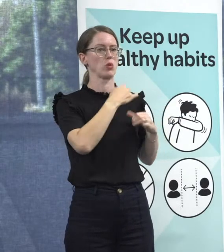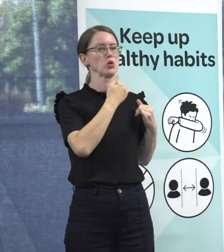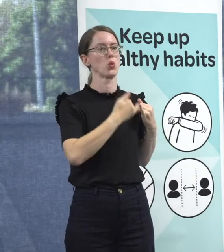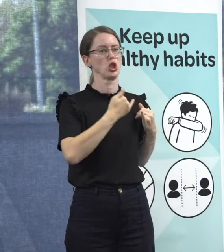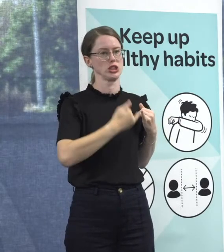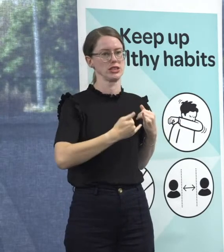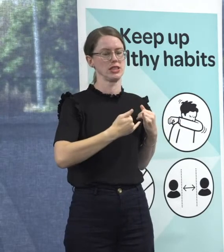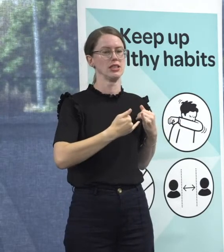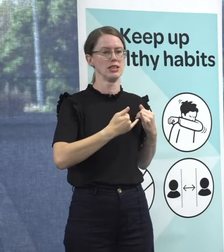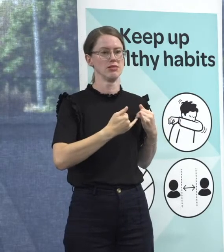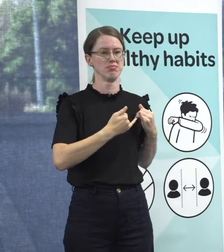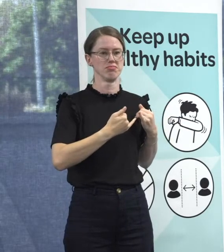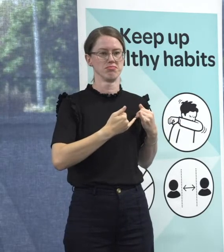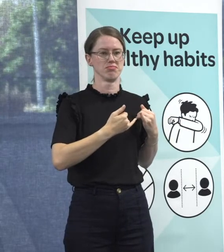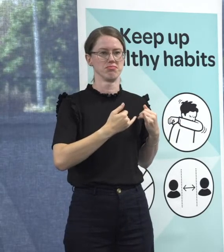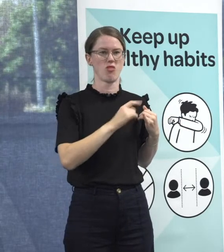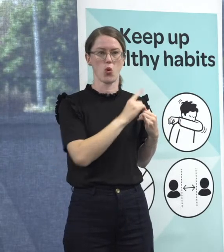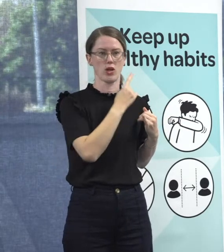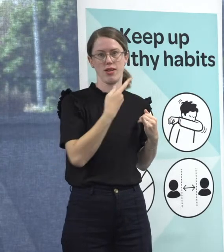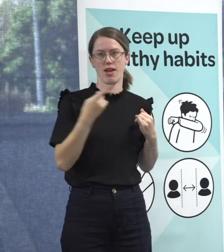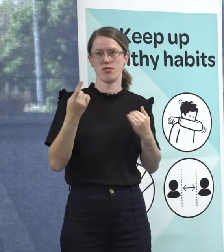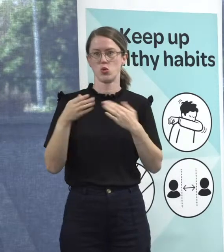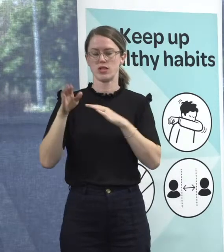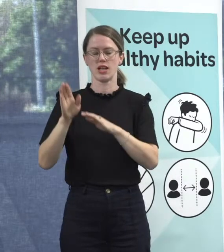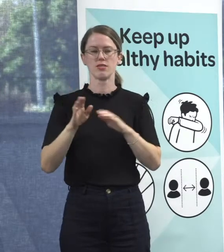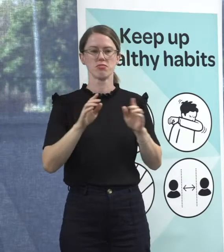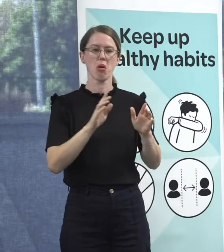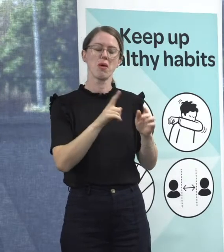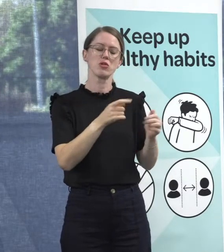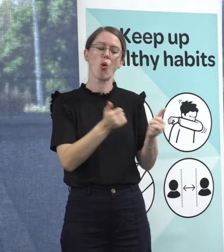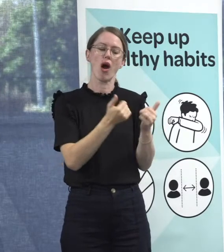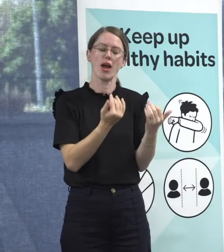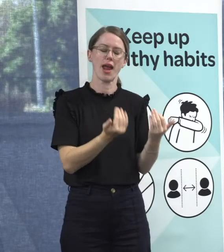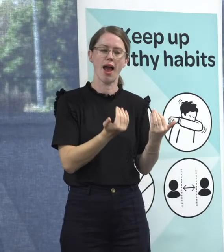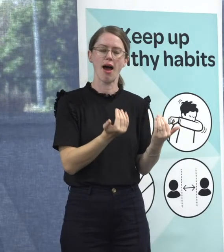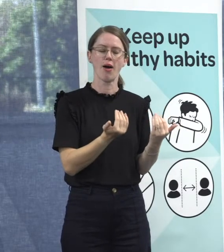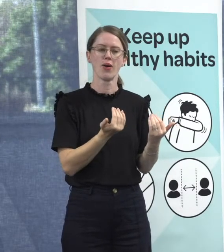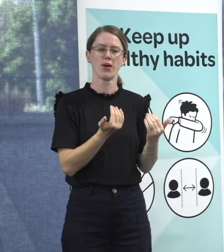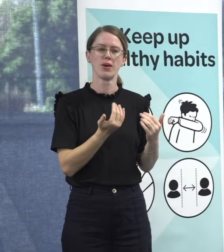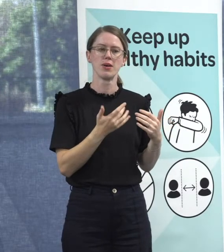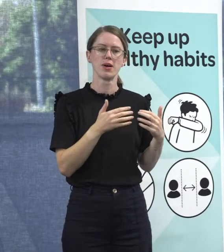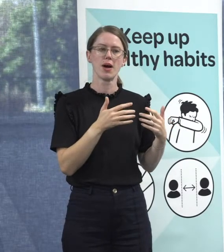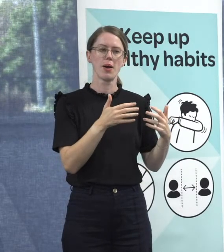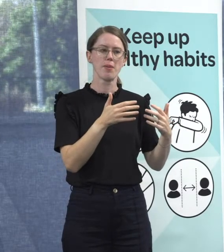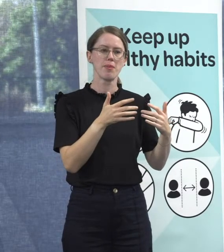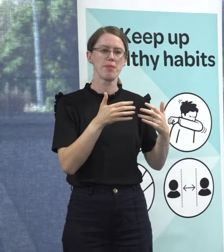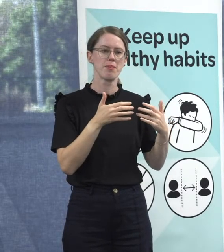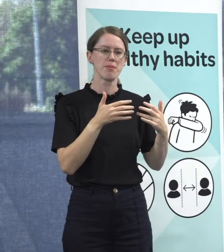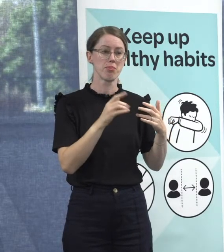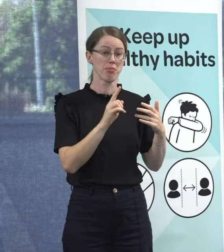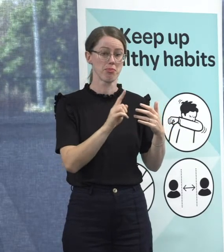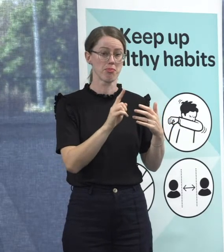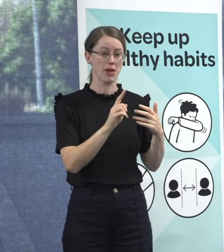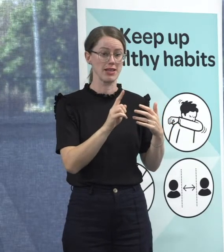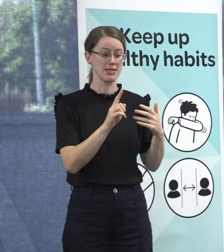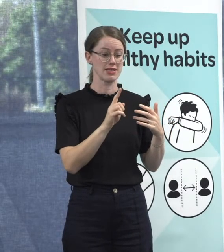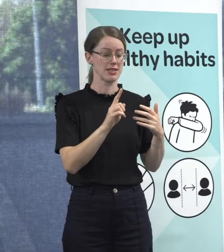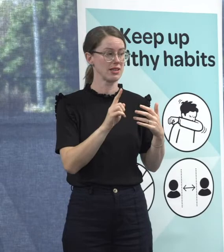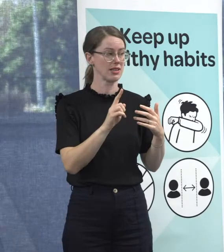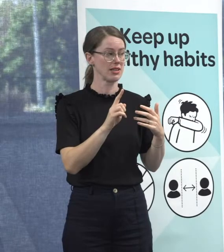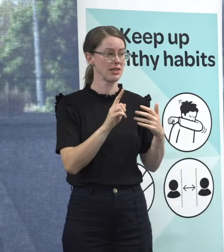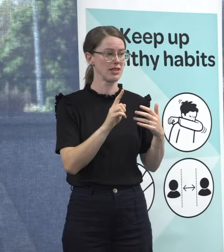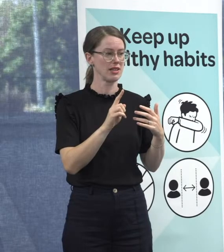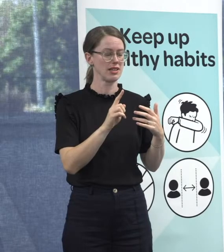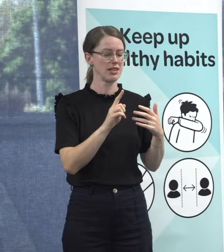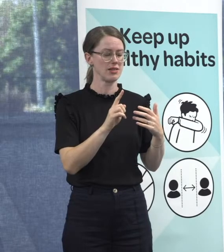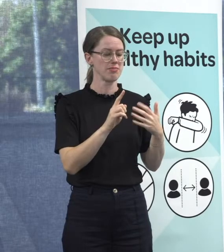early outbreak in Auckland and indeed around the country. But the issues caused by the outbreak were on